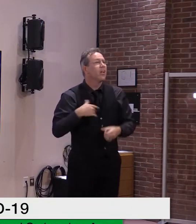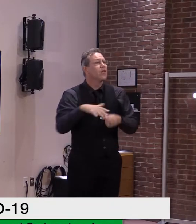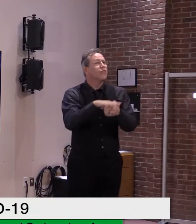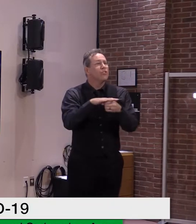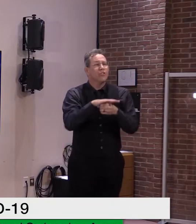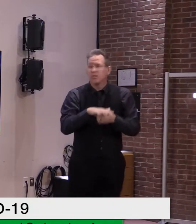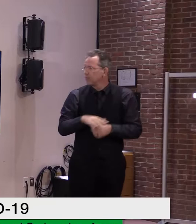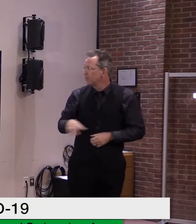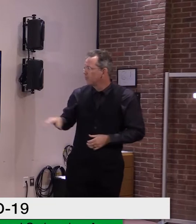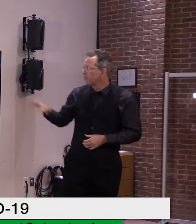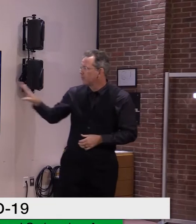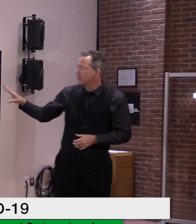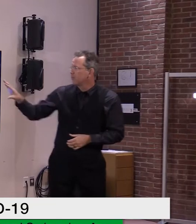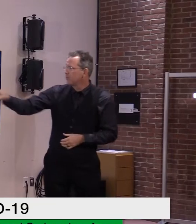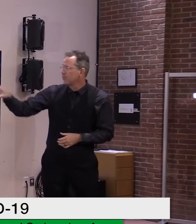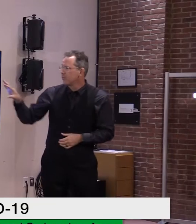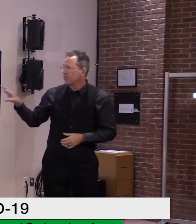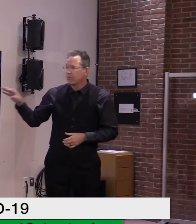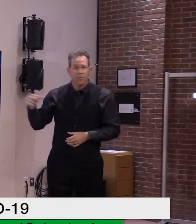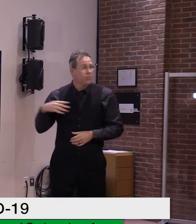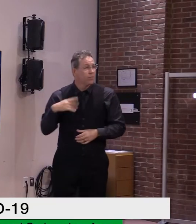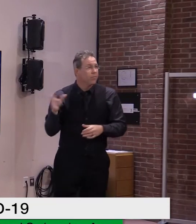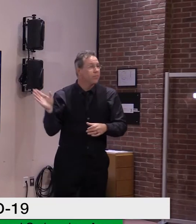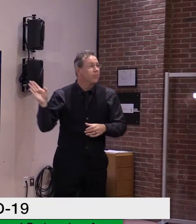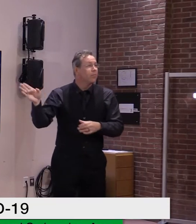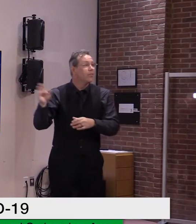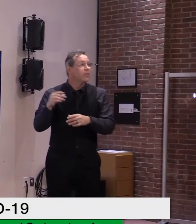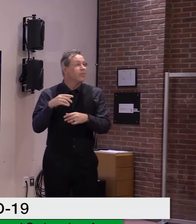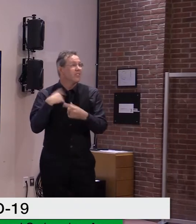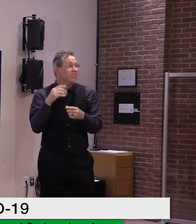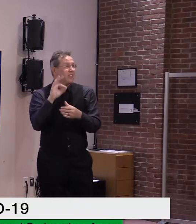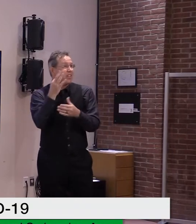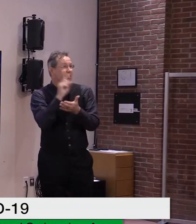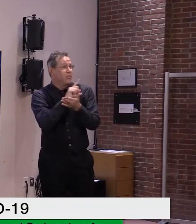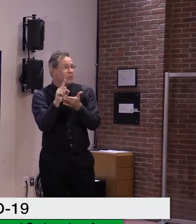are falling across the Northeast. Cases this week totaled